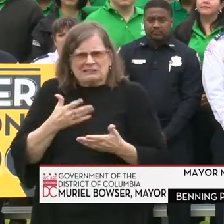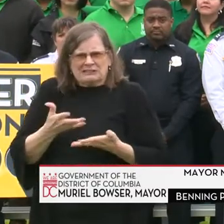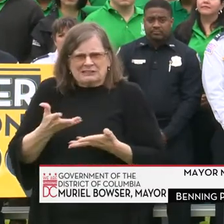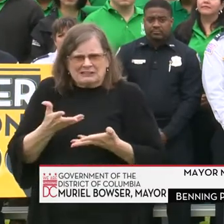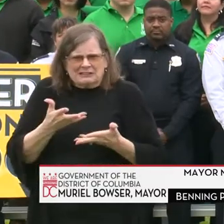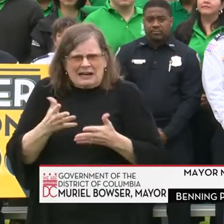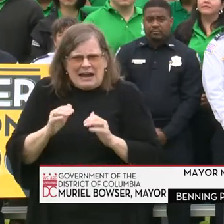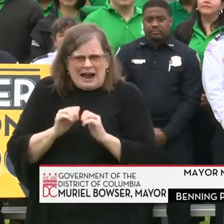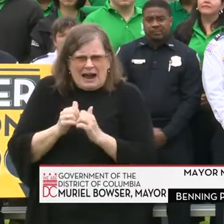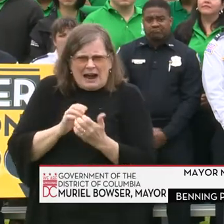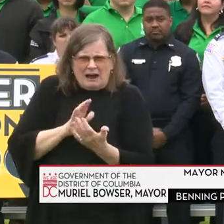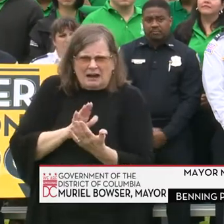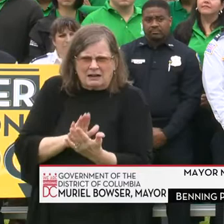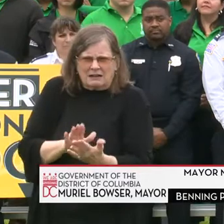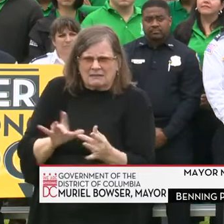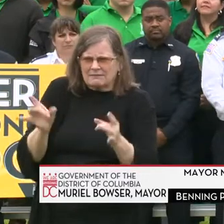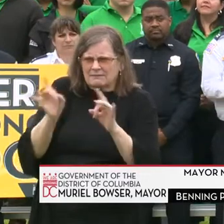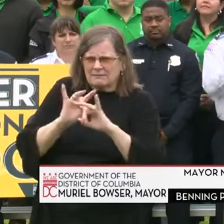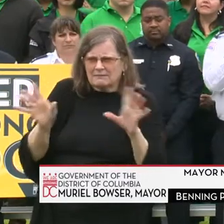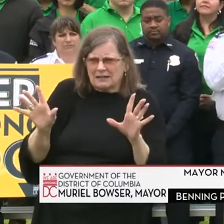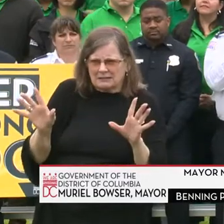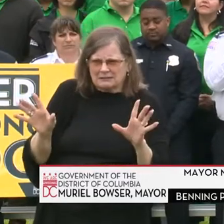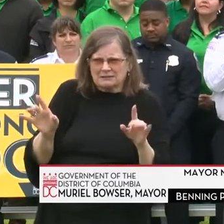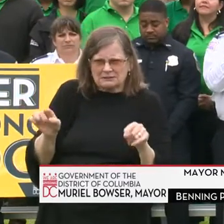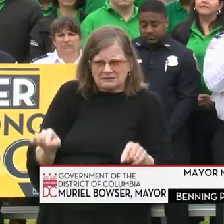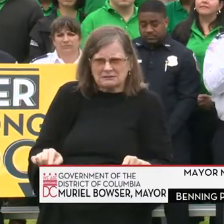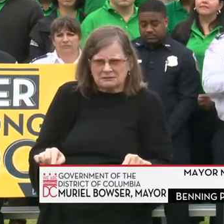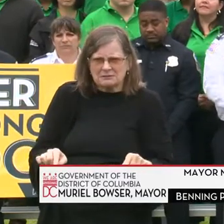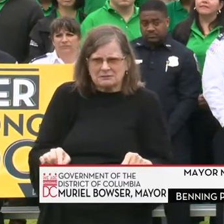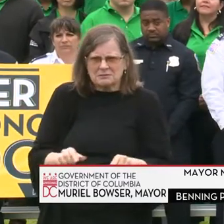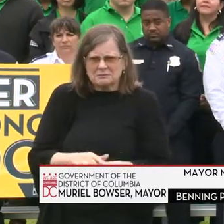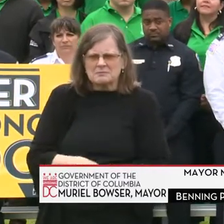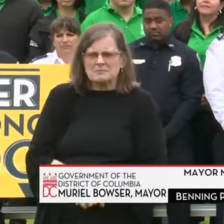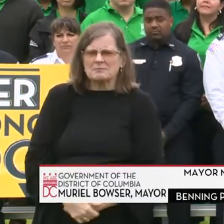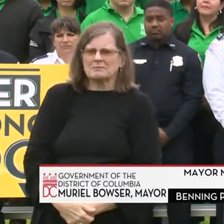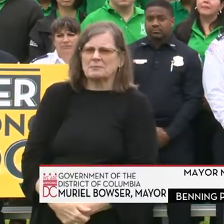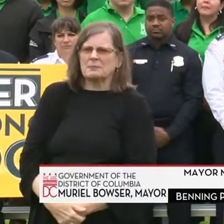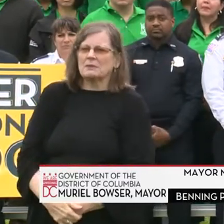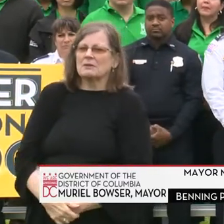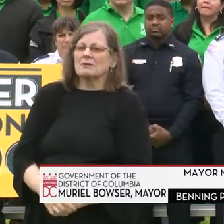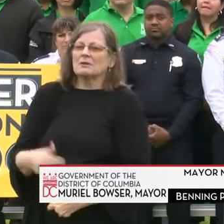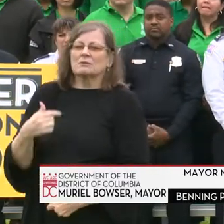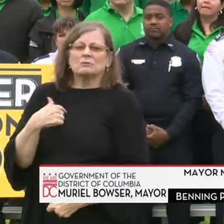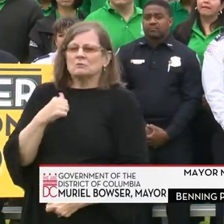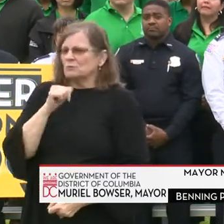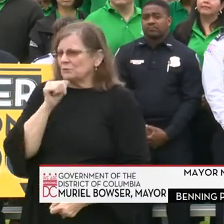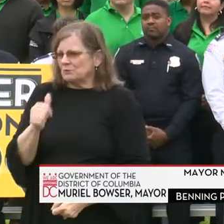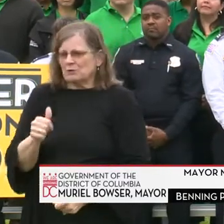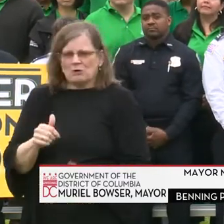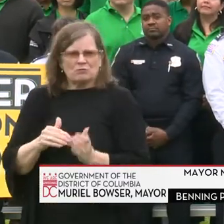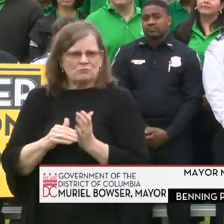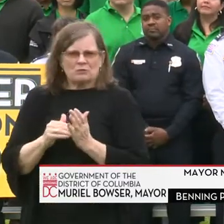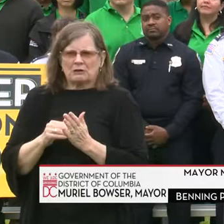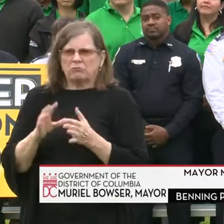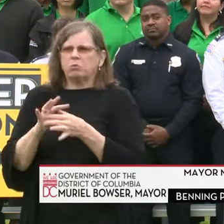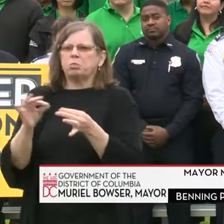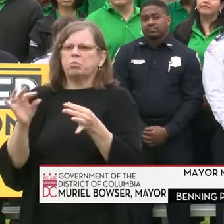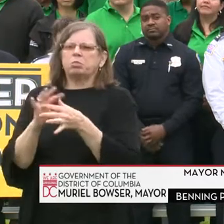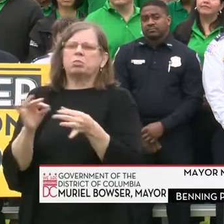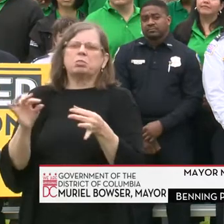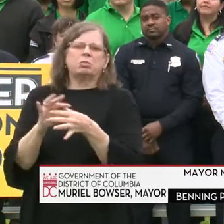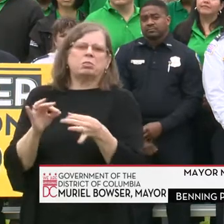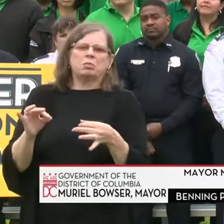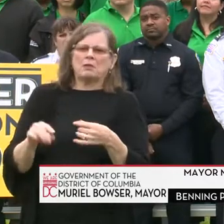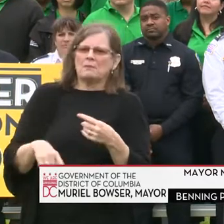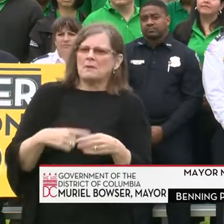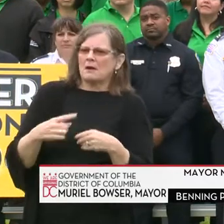lot of assault with deadly weapons in our communities. And we don't frequently actually talk about that in